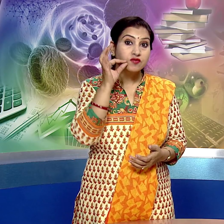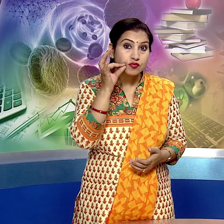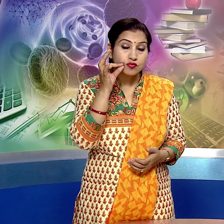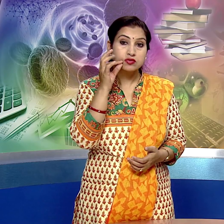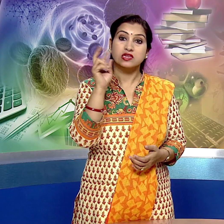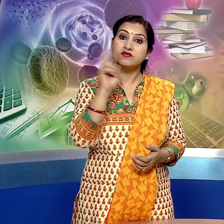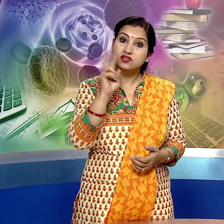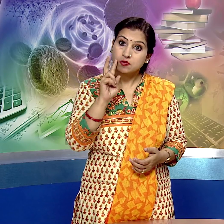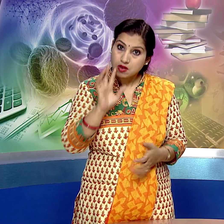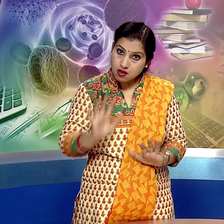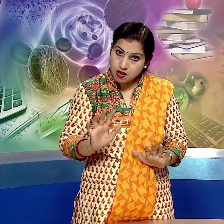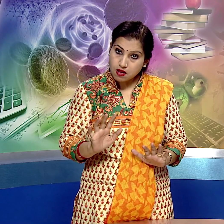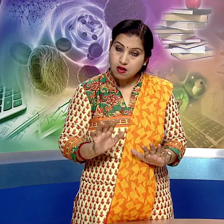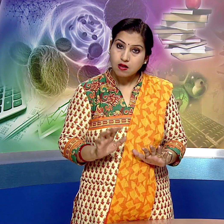fruits and vegetables,